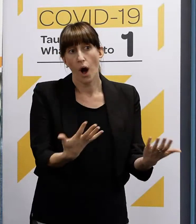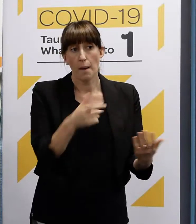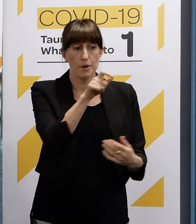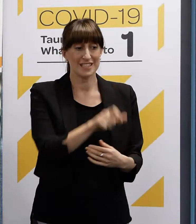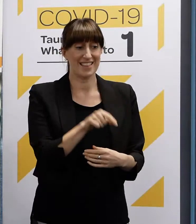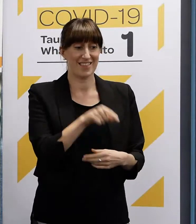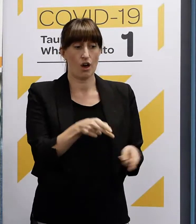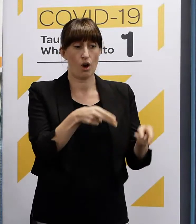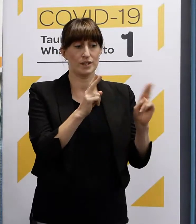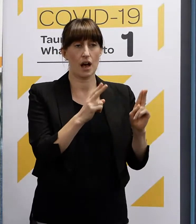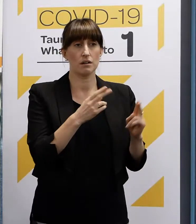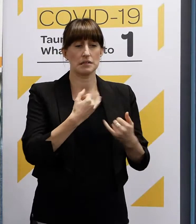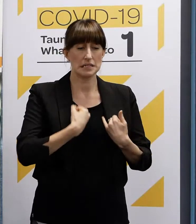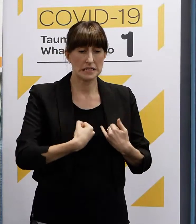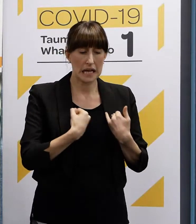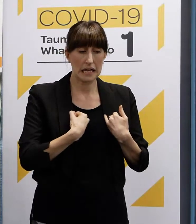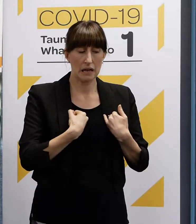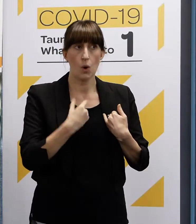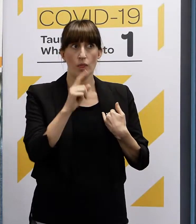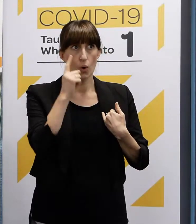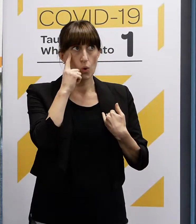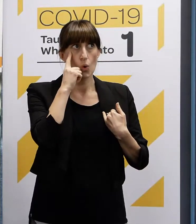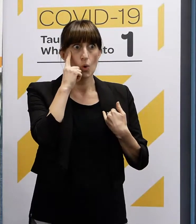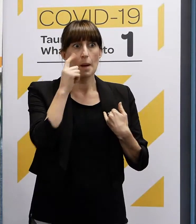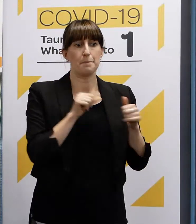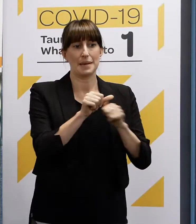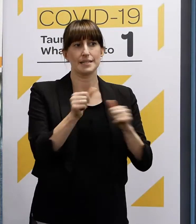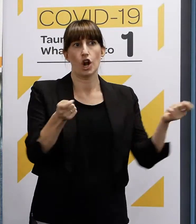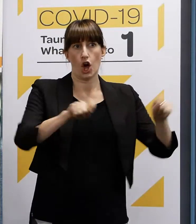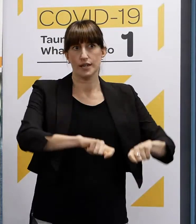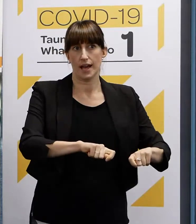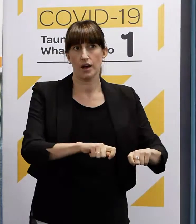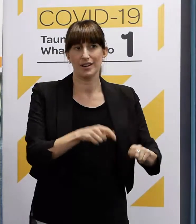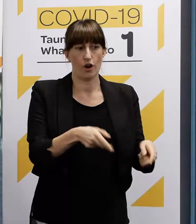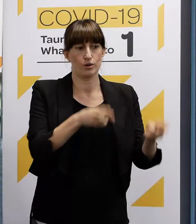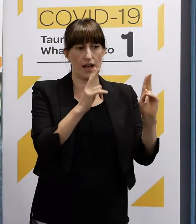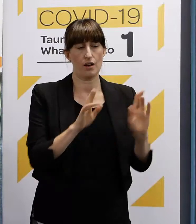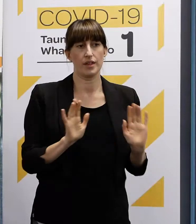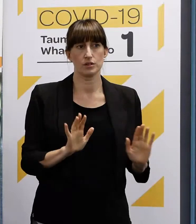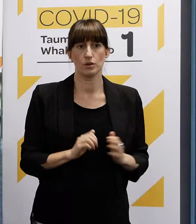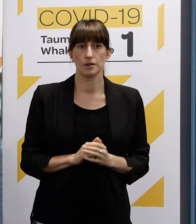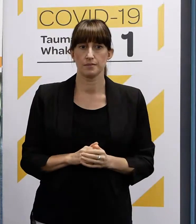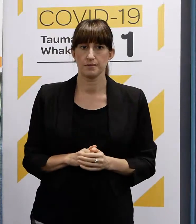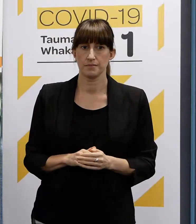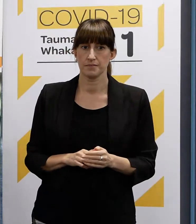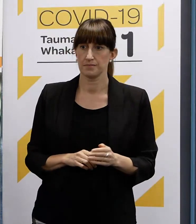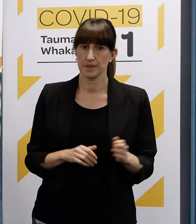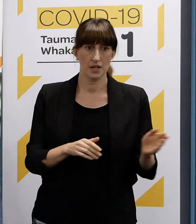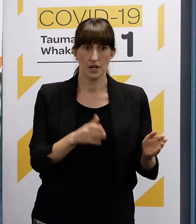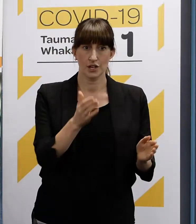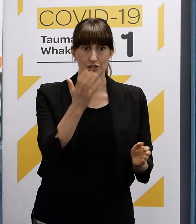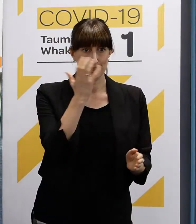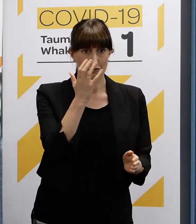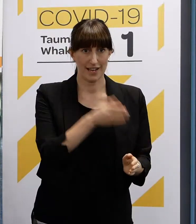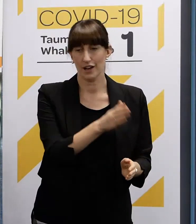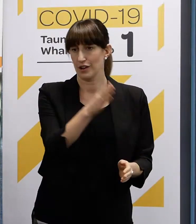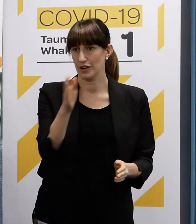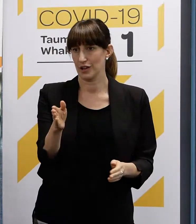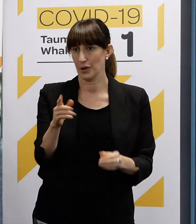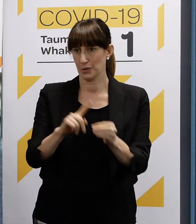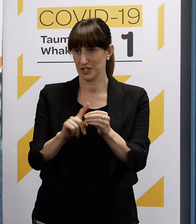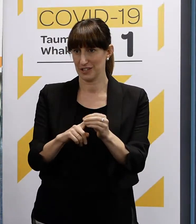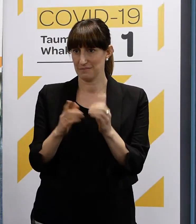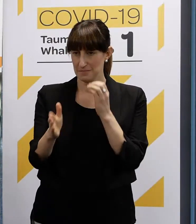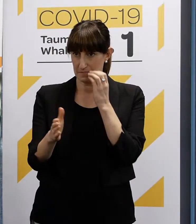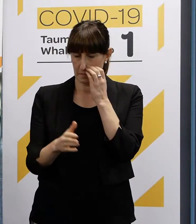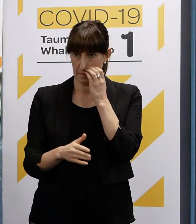case down there. So they're taking a precautionary approach. I think that's appropriate. Have you been given any preliminary advice about? Sorry, I've just got a question here. Please.